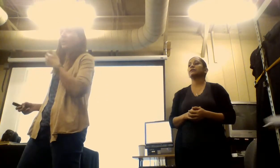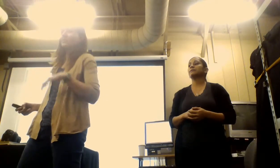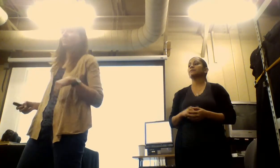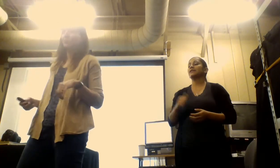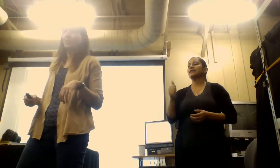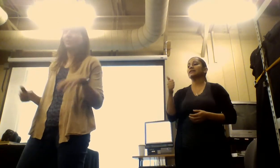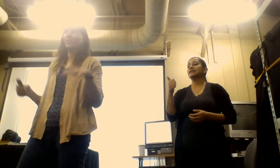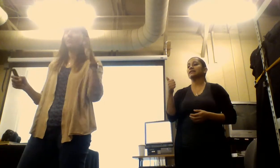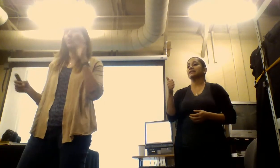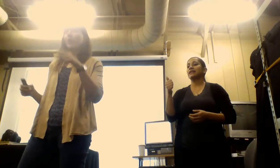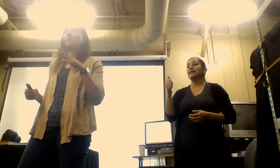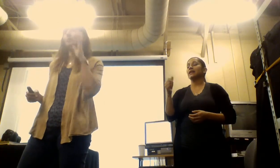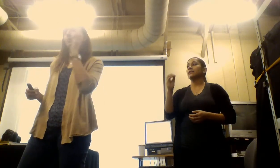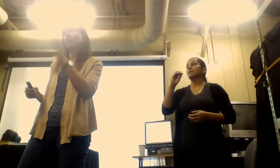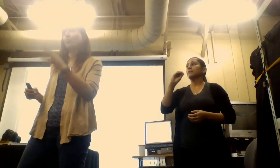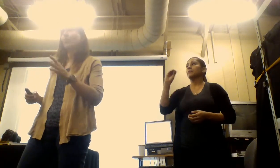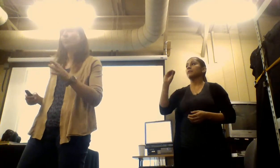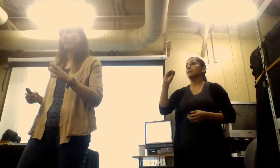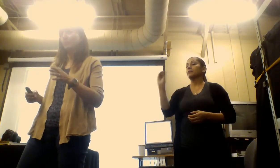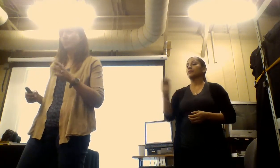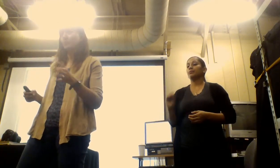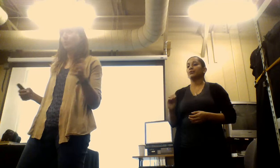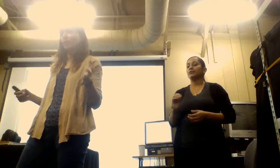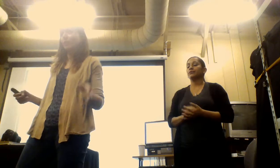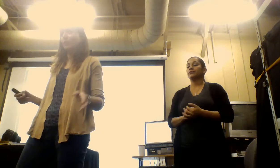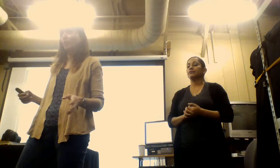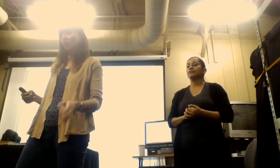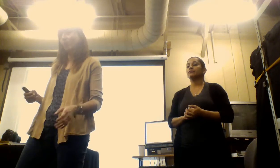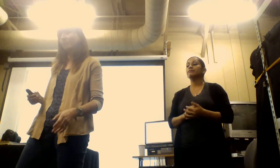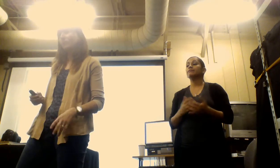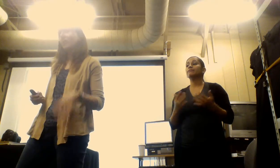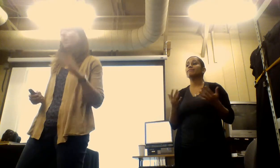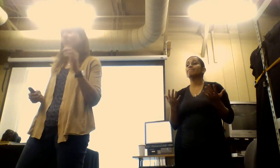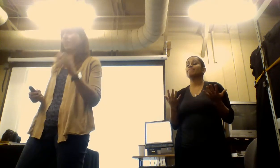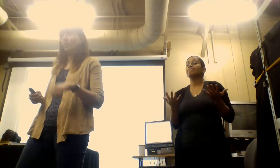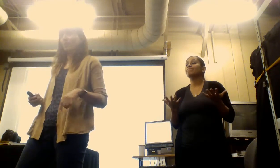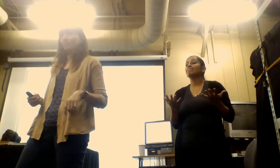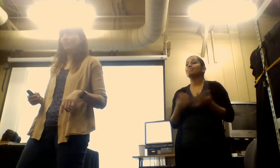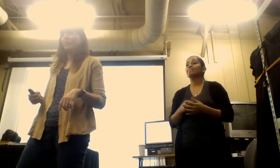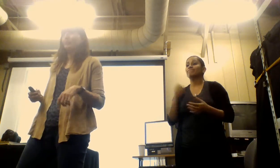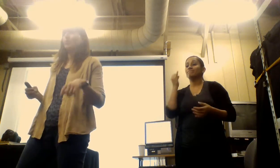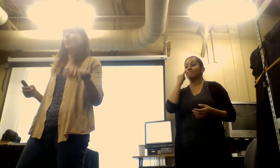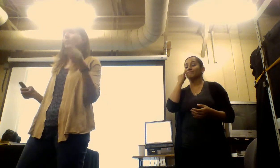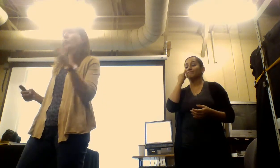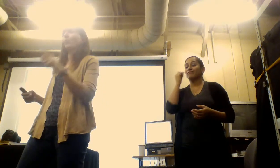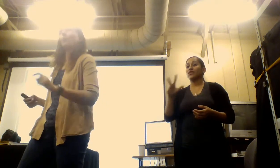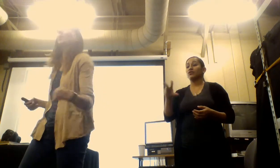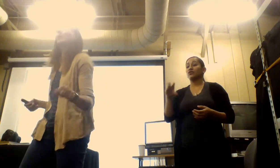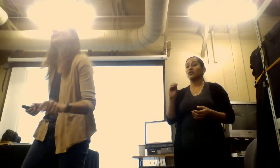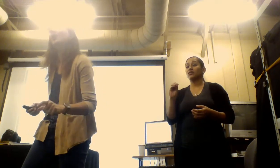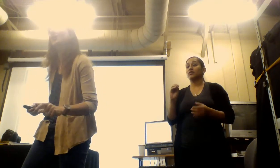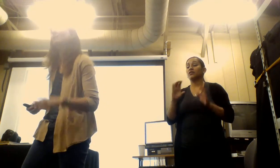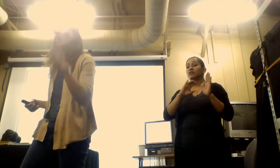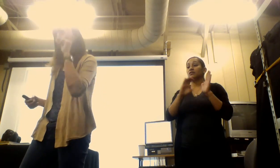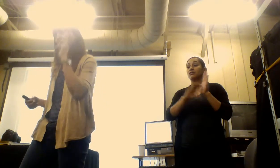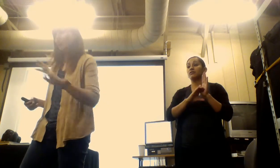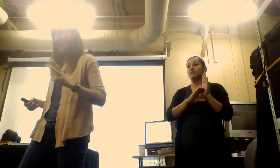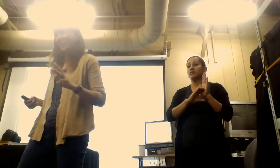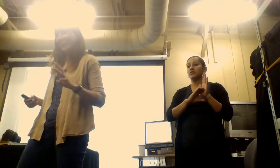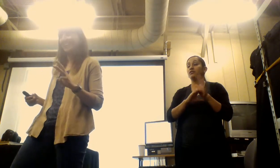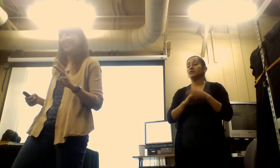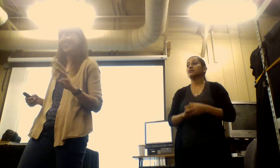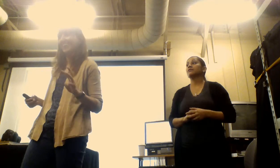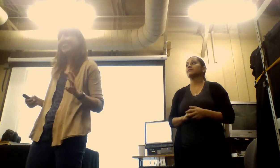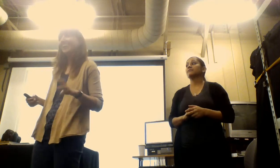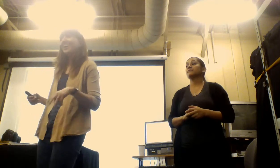all the way, 10%. If you go out and shoot 300 images, do you know how many are good? 30. Do you know how many are really good?